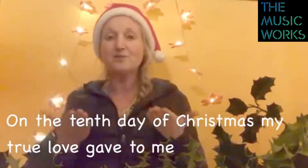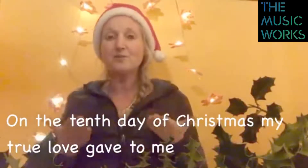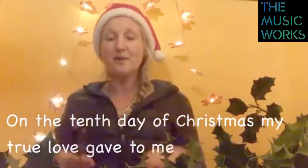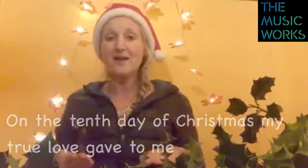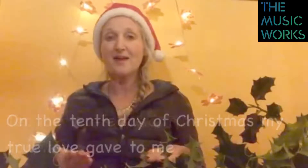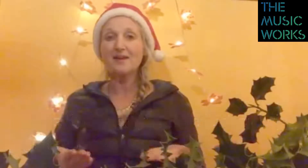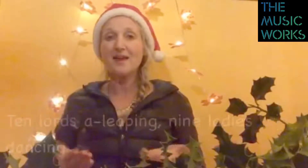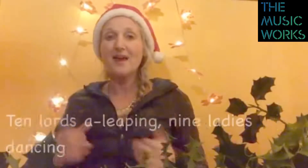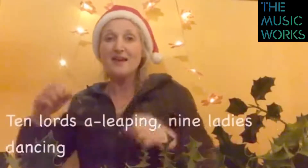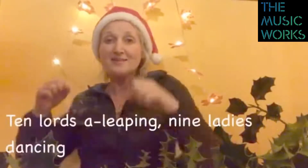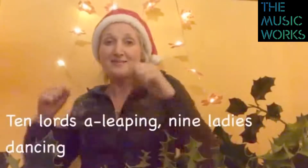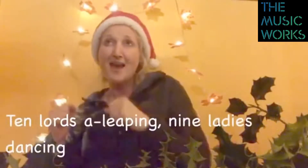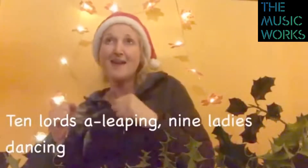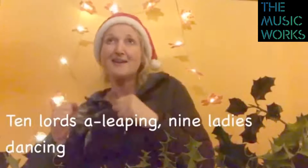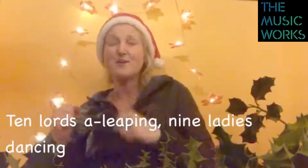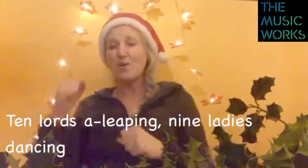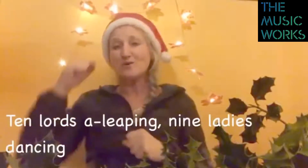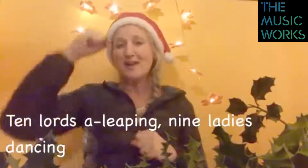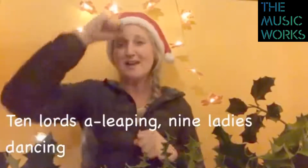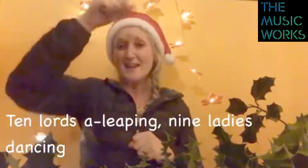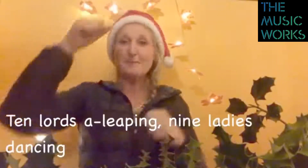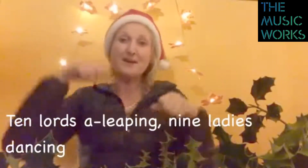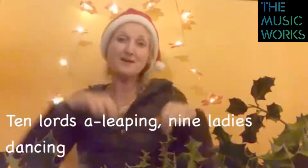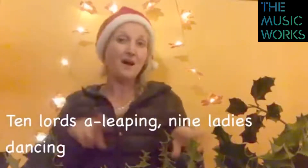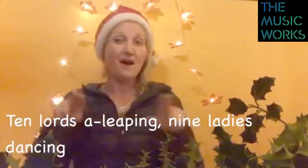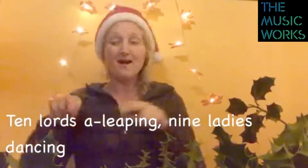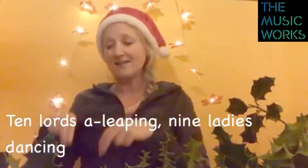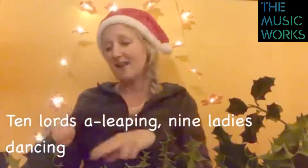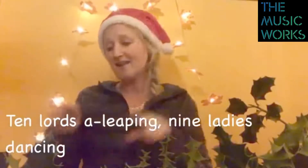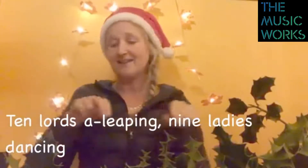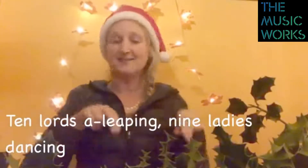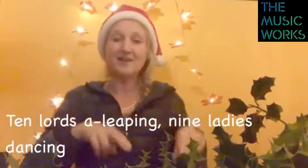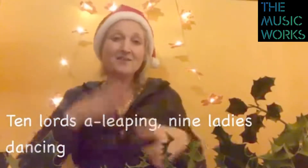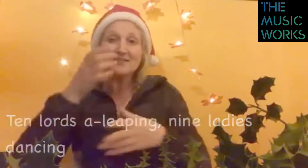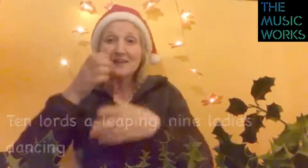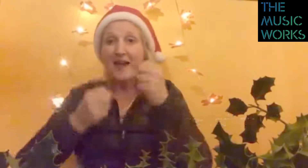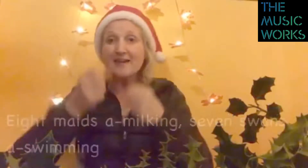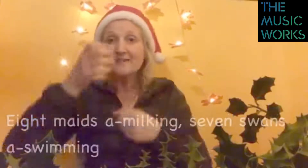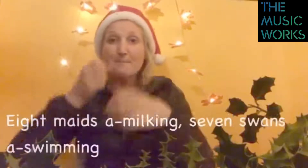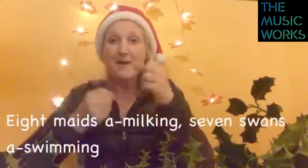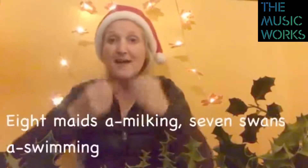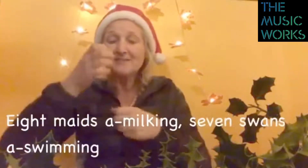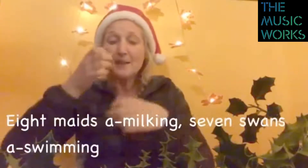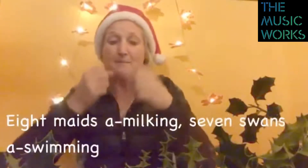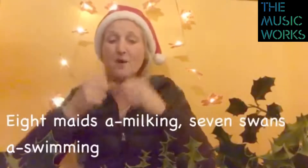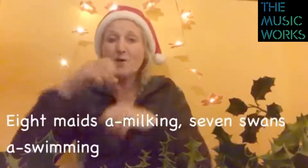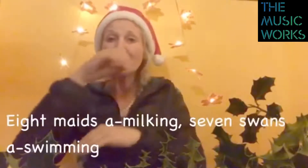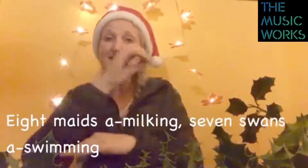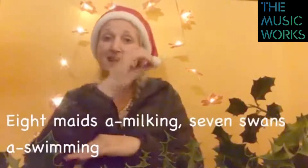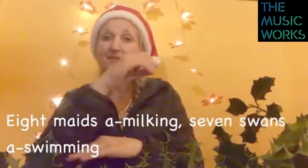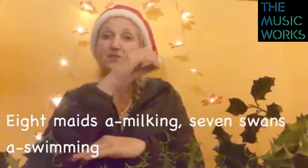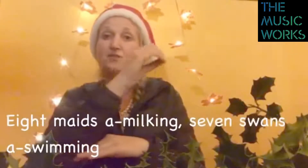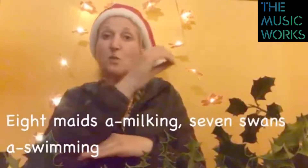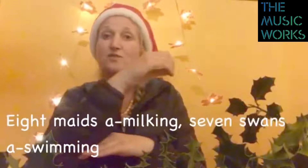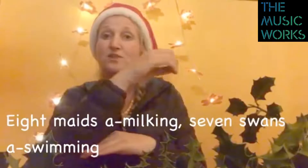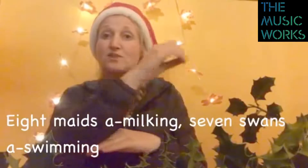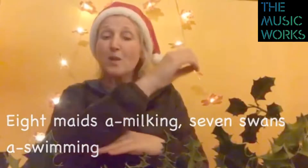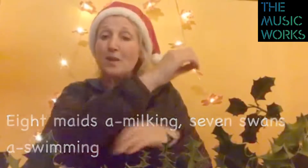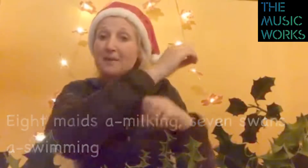me. Ten lords are leaping, nine ladies dancing, eight maids are milking, seven swans are swimming,